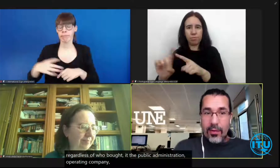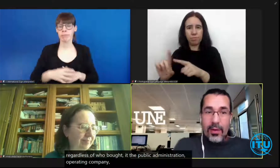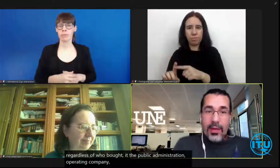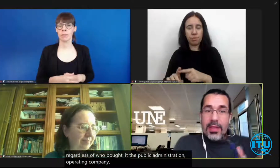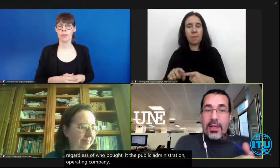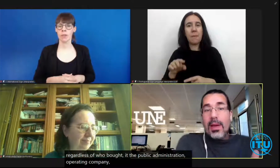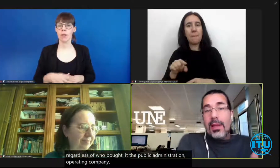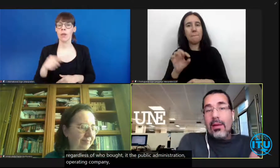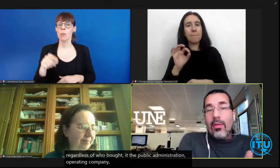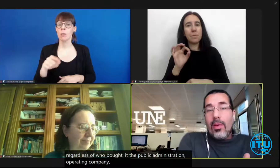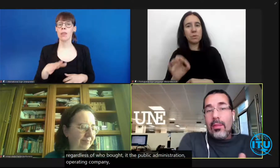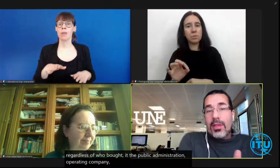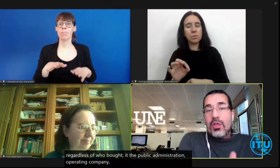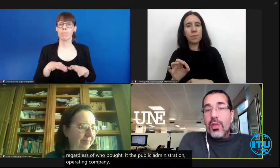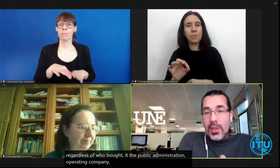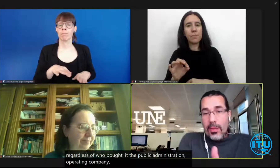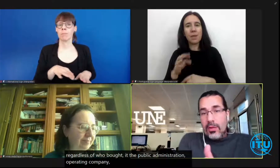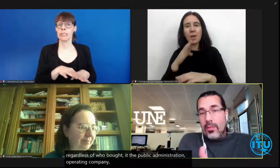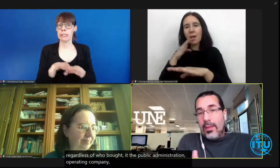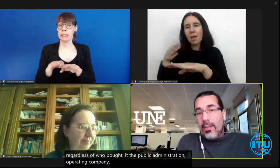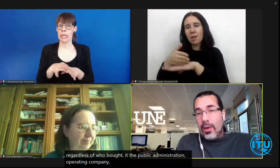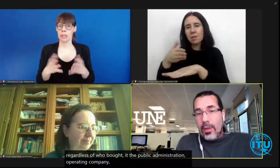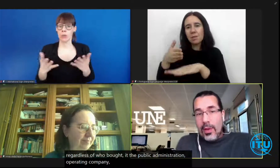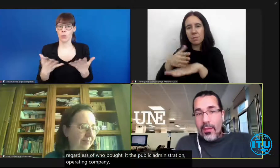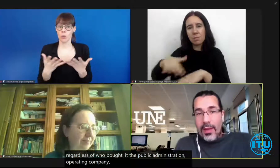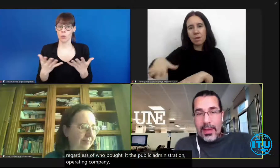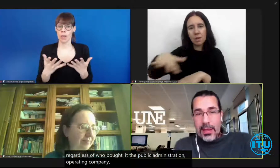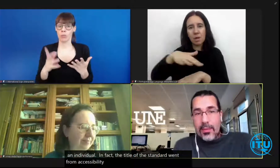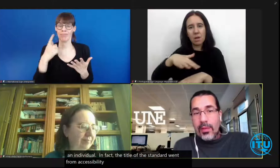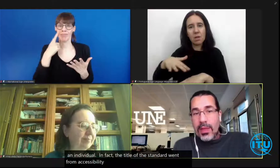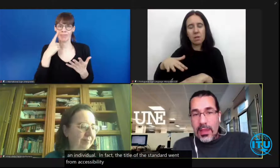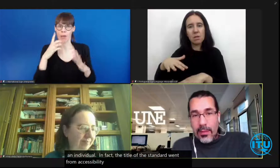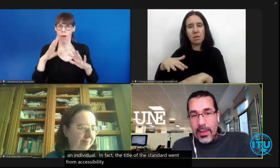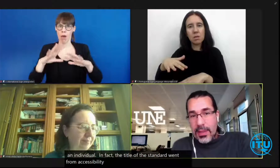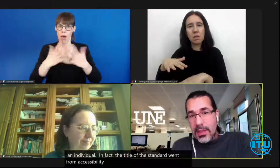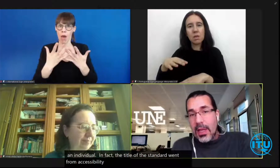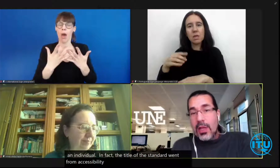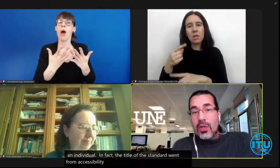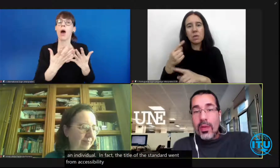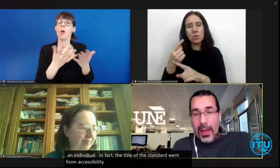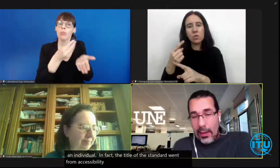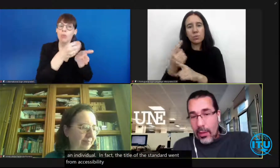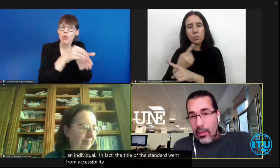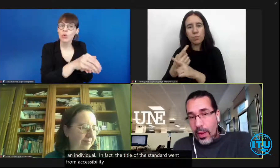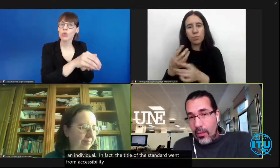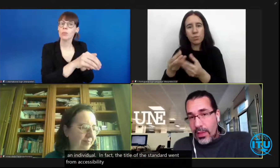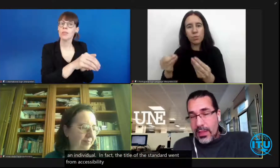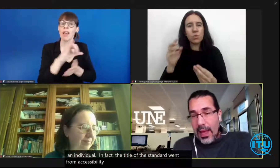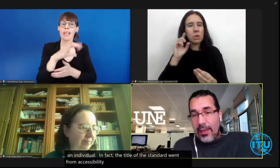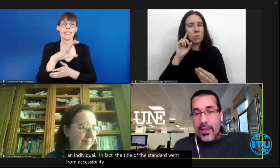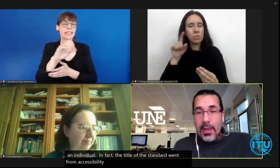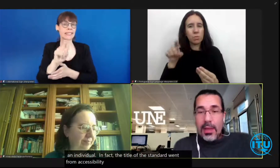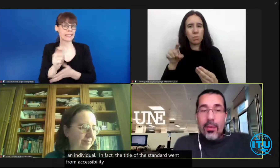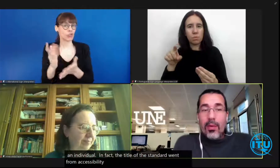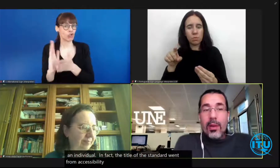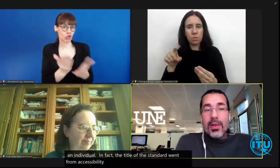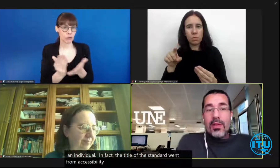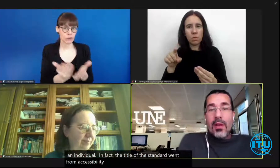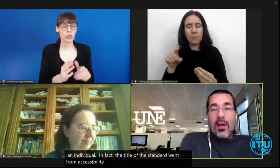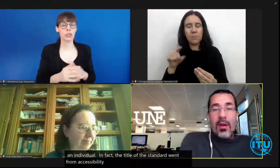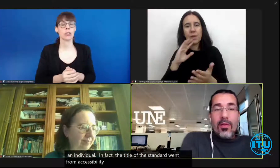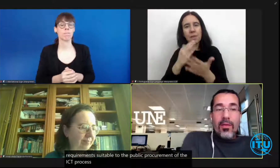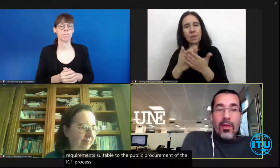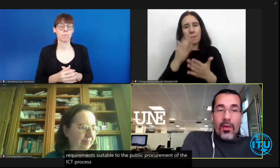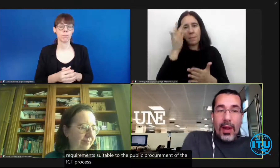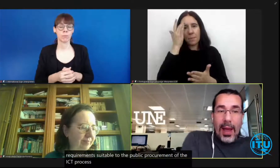standard evolved from accessibility requirements suitable to public procurement of ICT products and services to the current one, which is accessibility